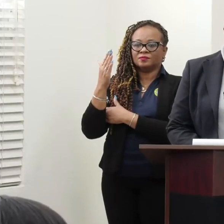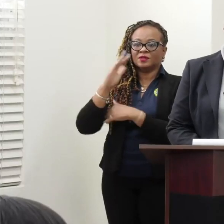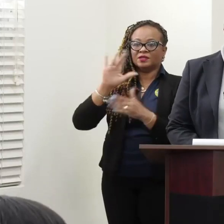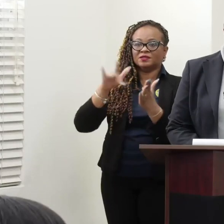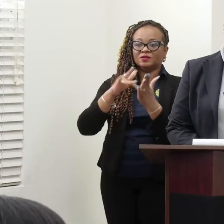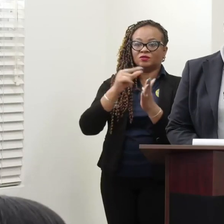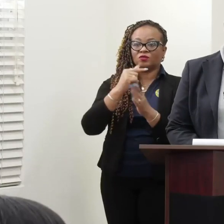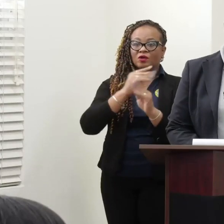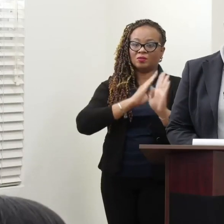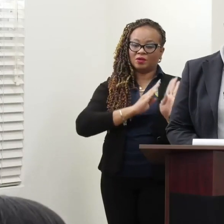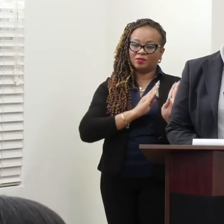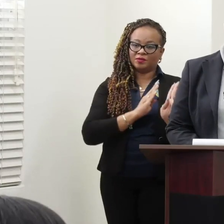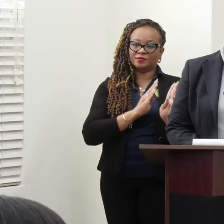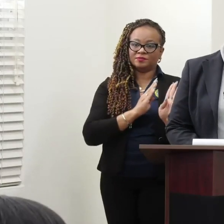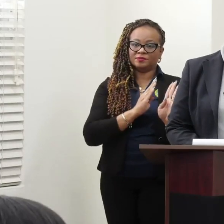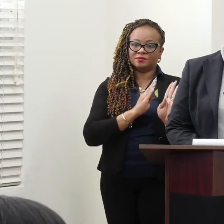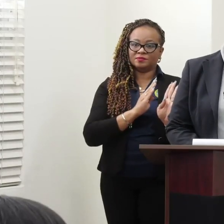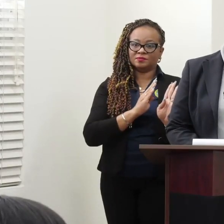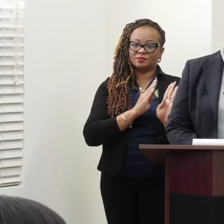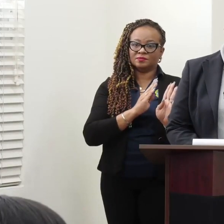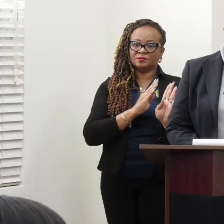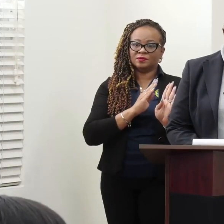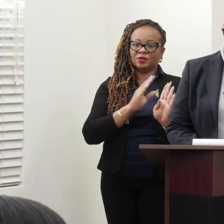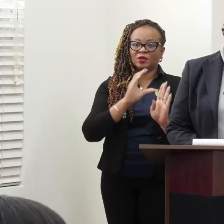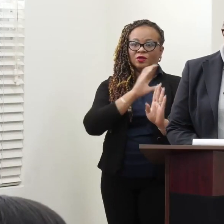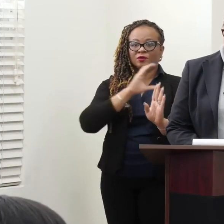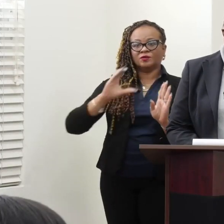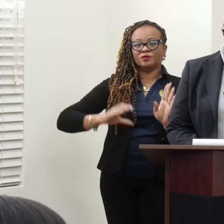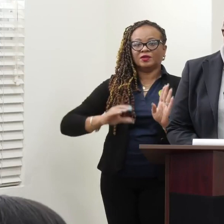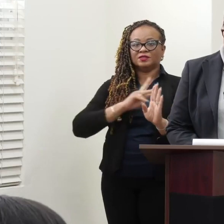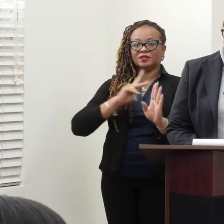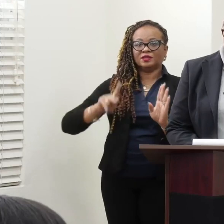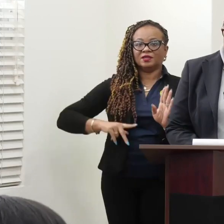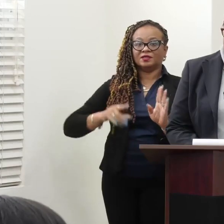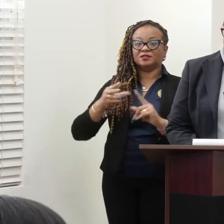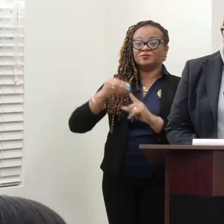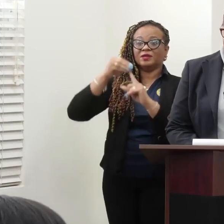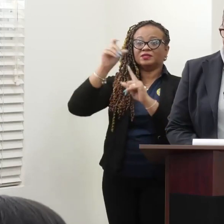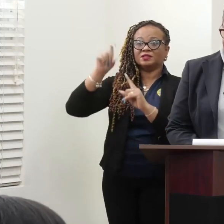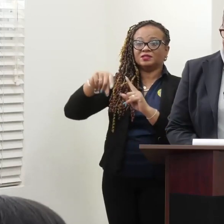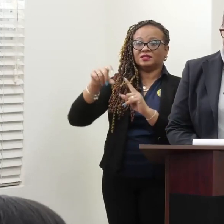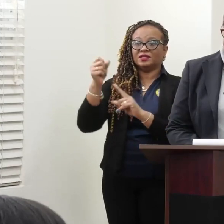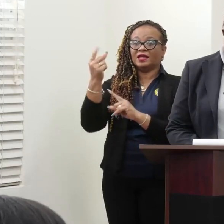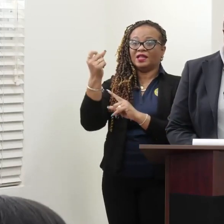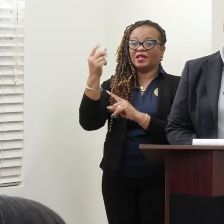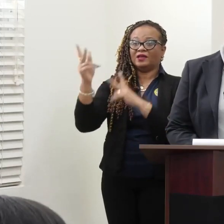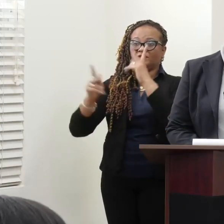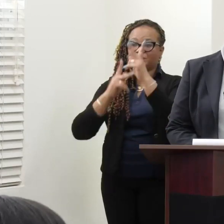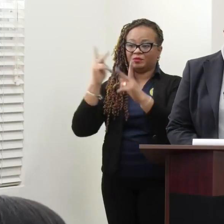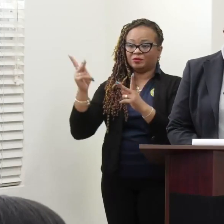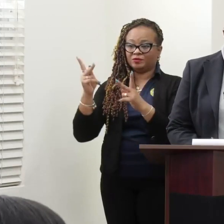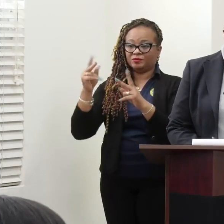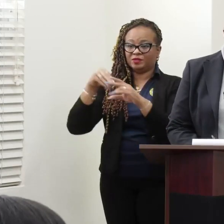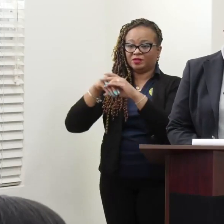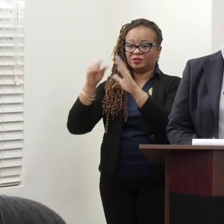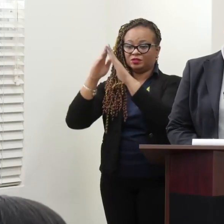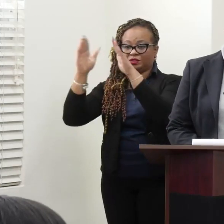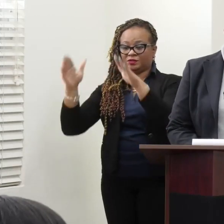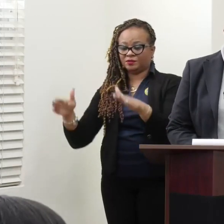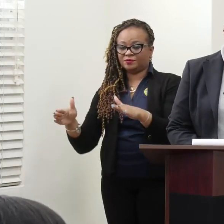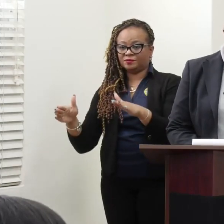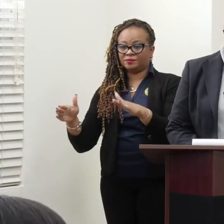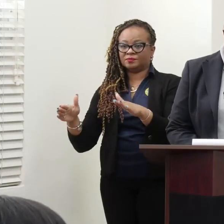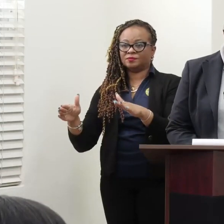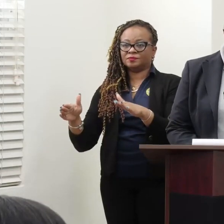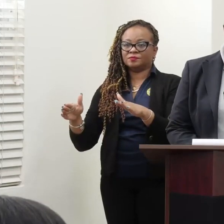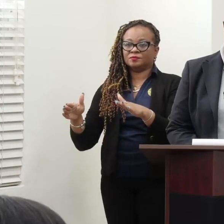Central Grand Bahama, Christ the King Special Needs Shelter, 11 persons. You get 11